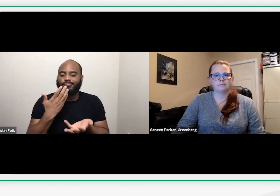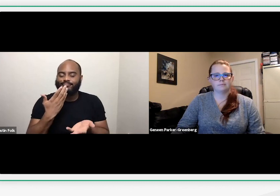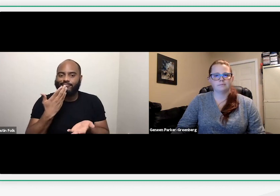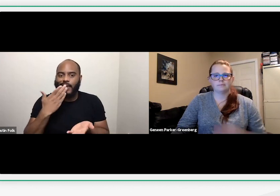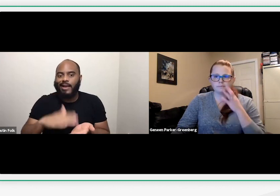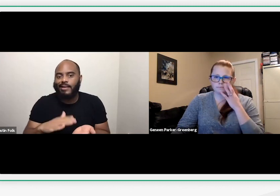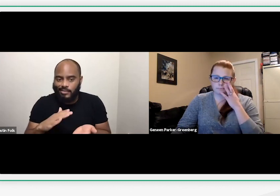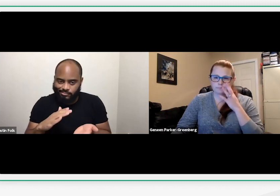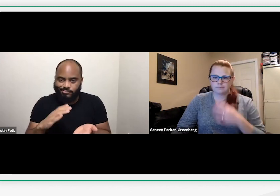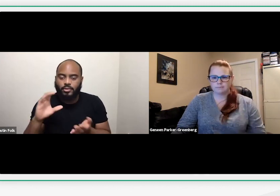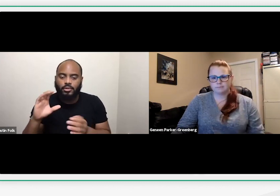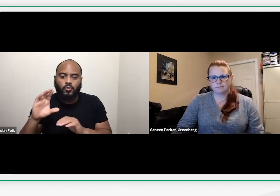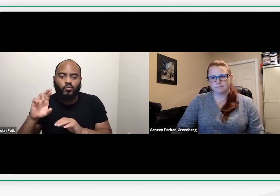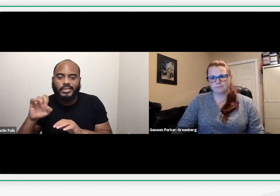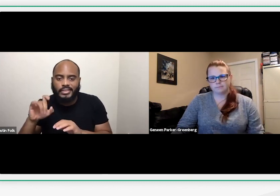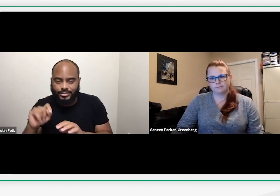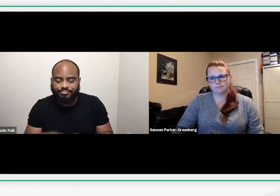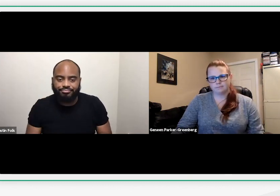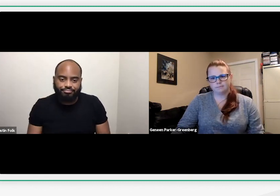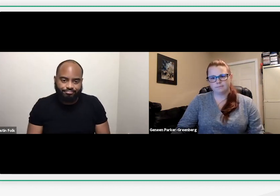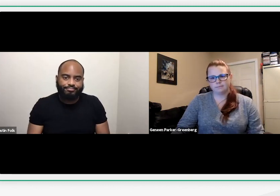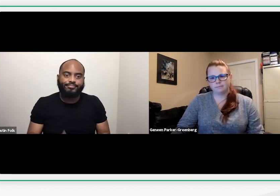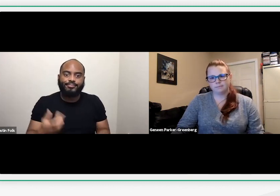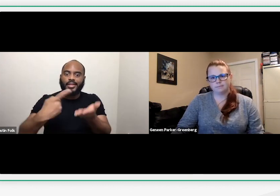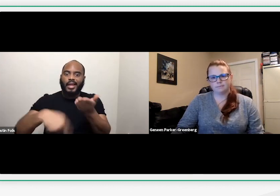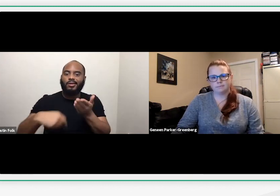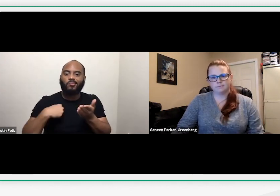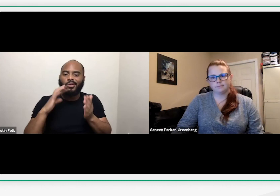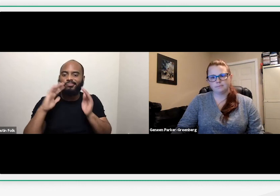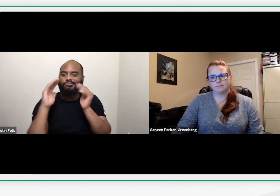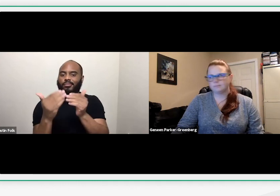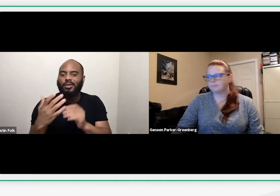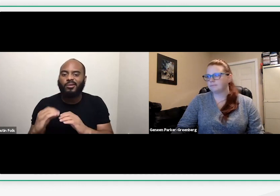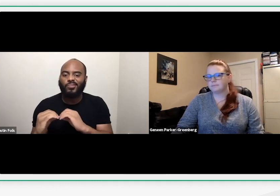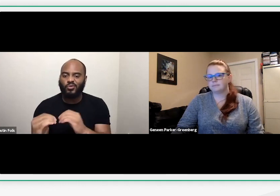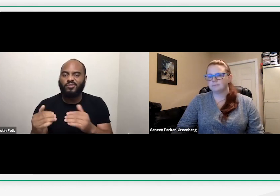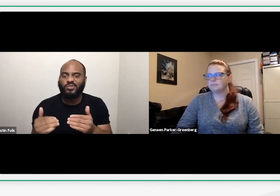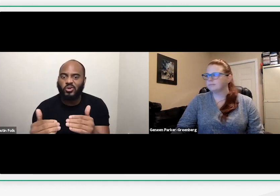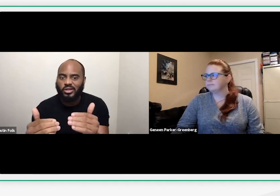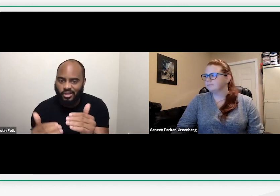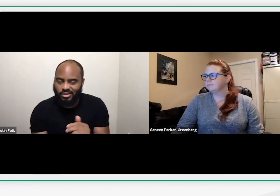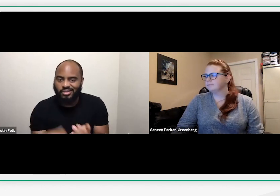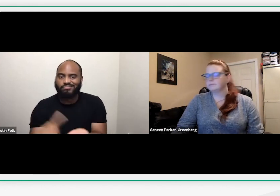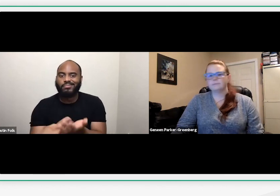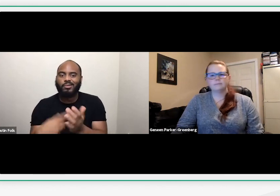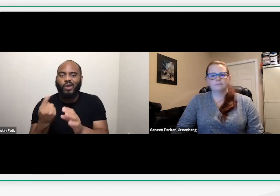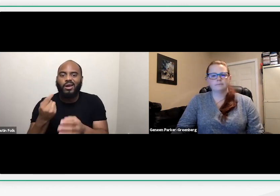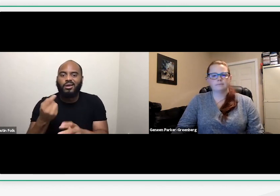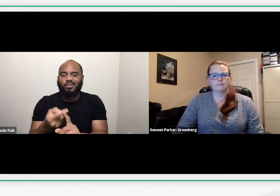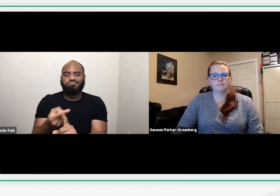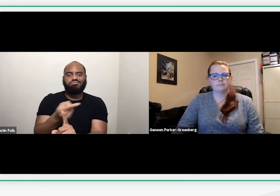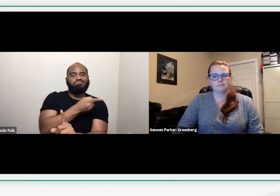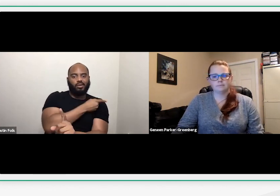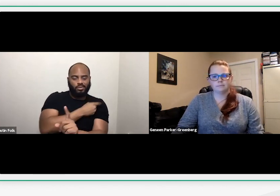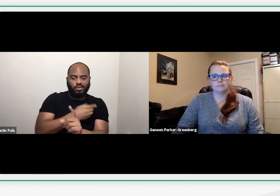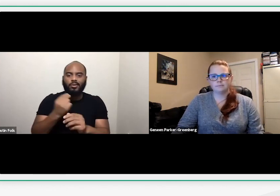And so we just finished our session titled How to Bounce Back from Bad Credit. Next week, we're just going to focus